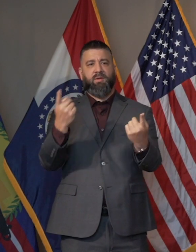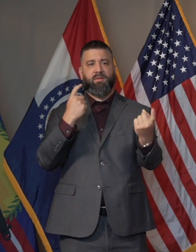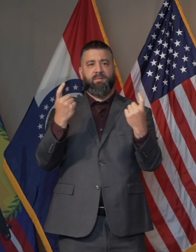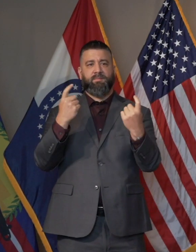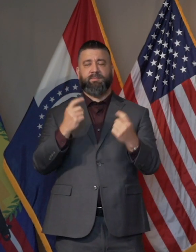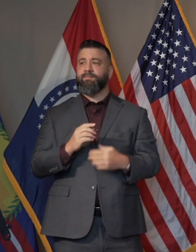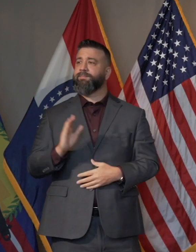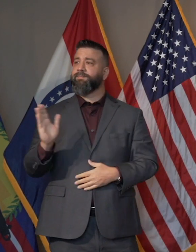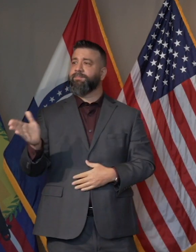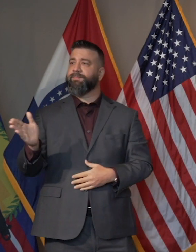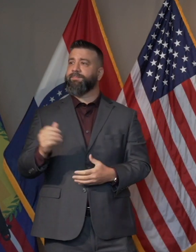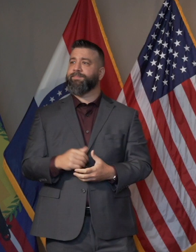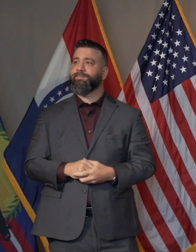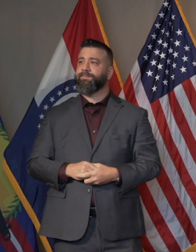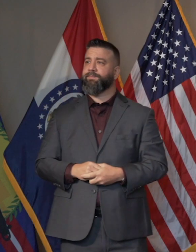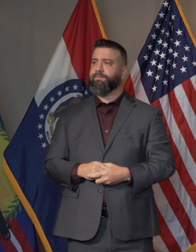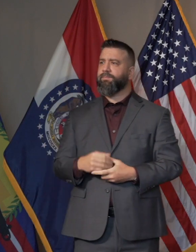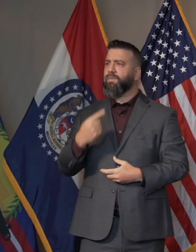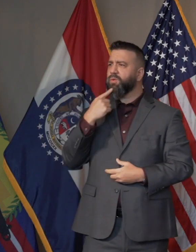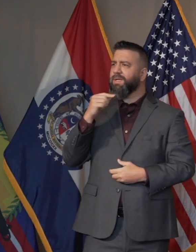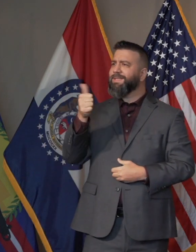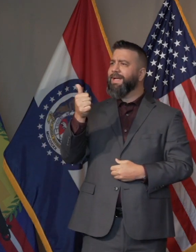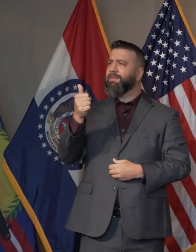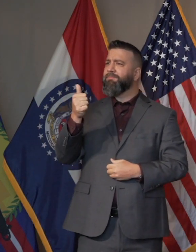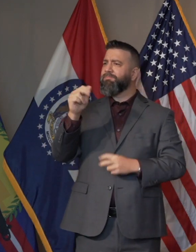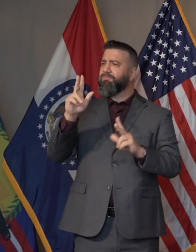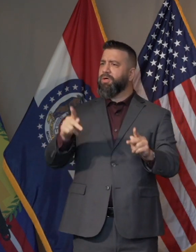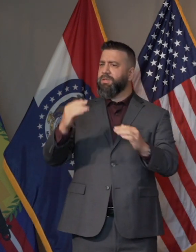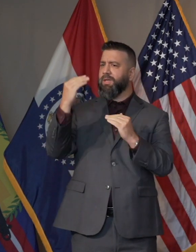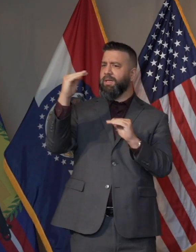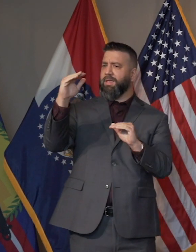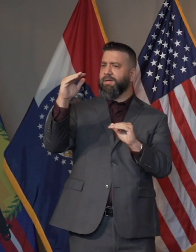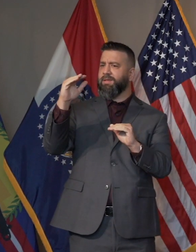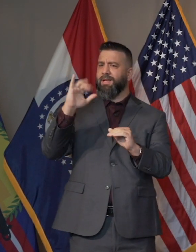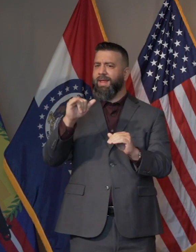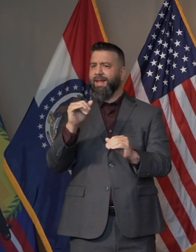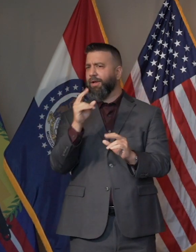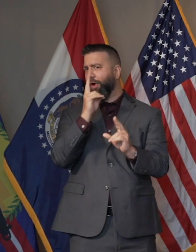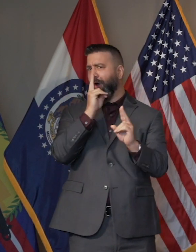Dr. Page, with the 10-person system, would this be an honor system, or would there